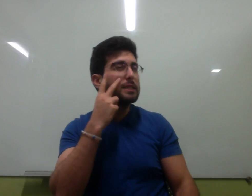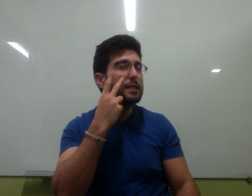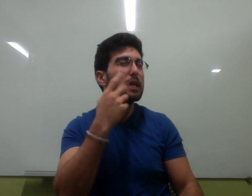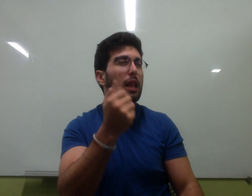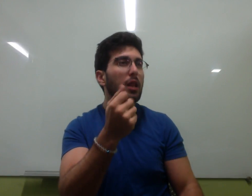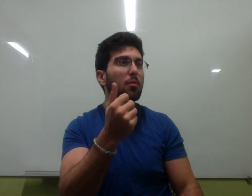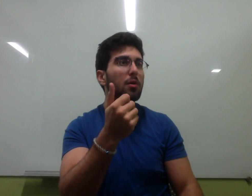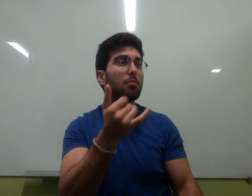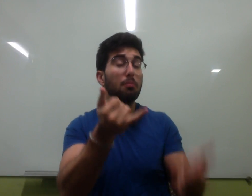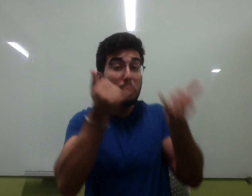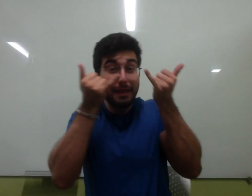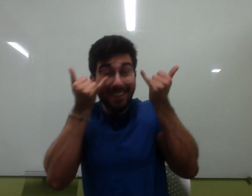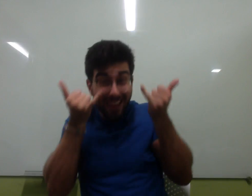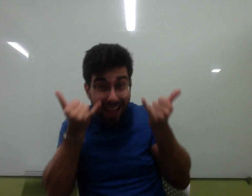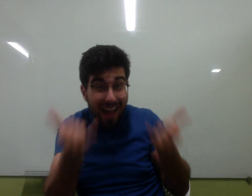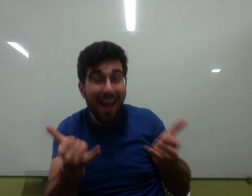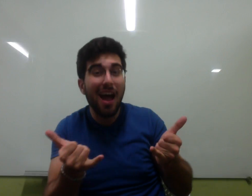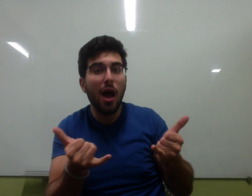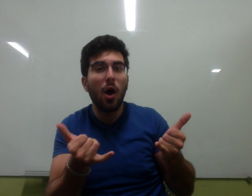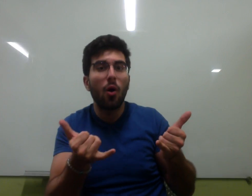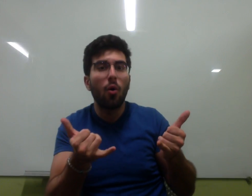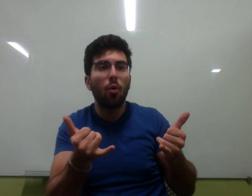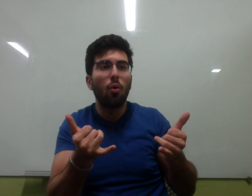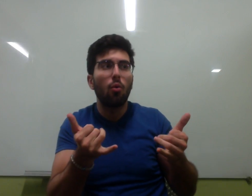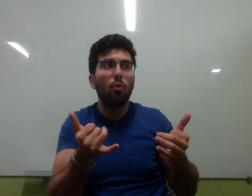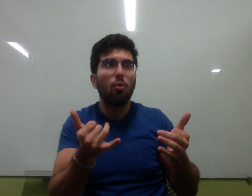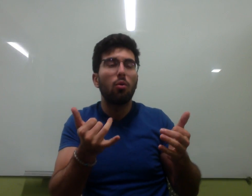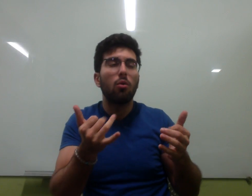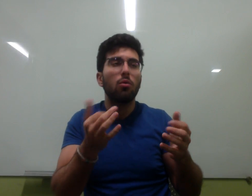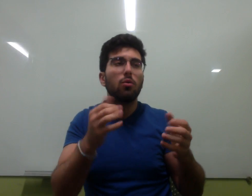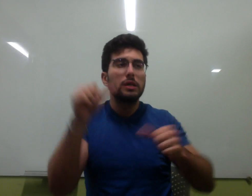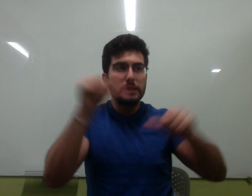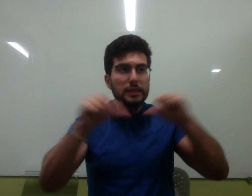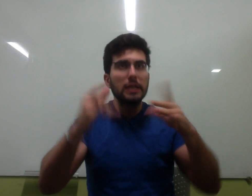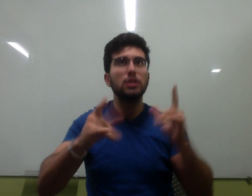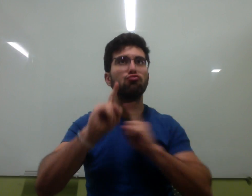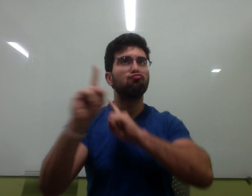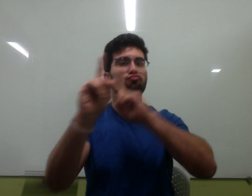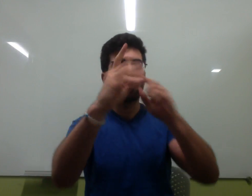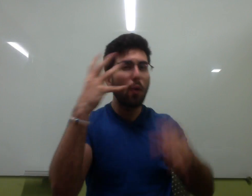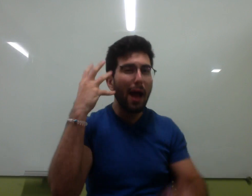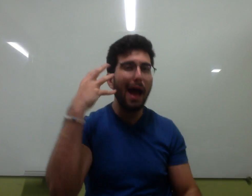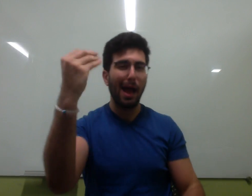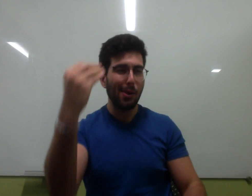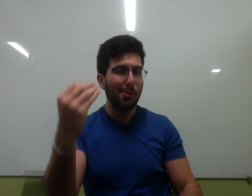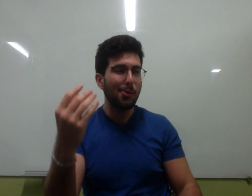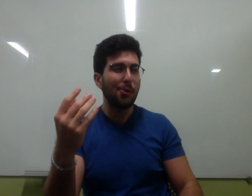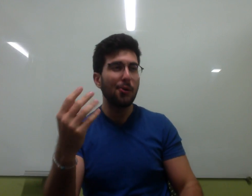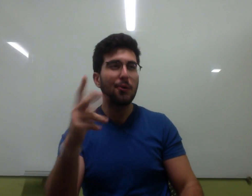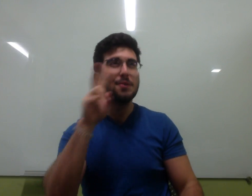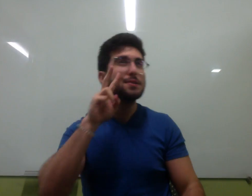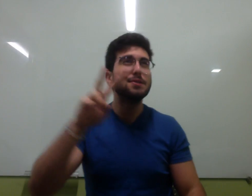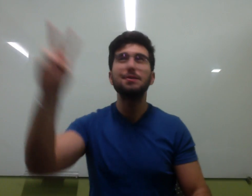that giraffes are like even more social than they thought. Yeah, and they're also sort of like a liberal hippie